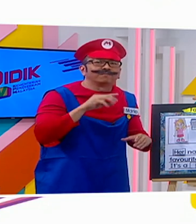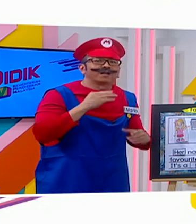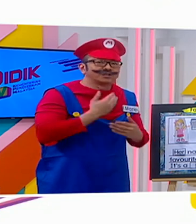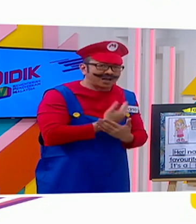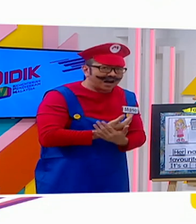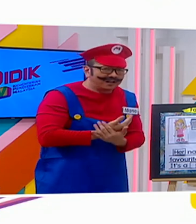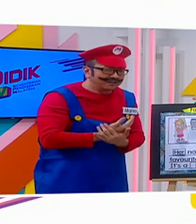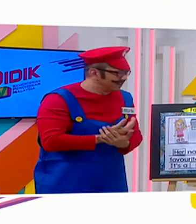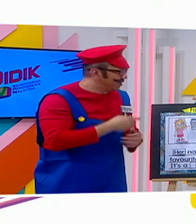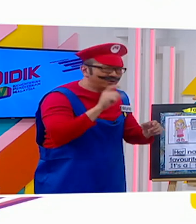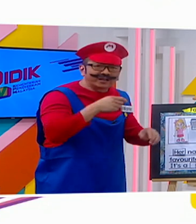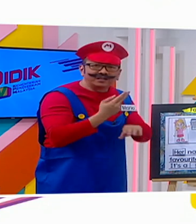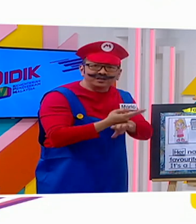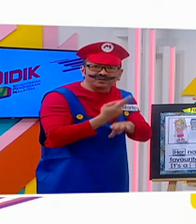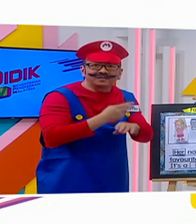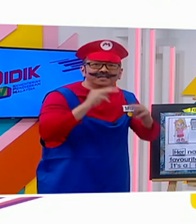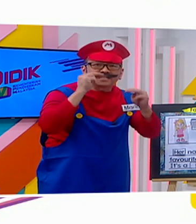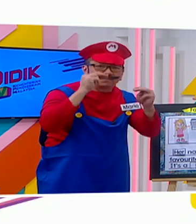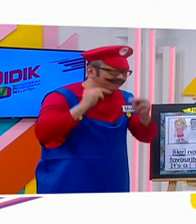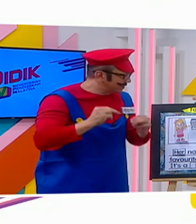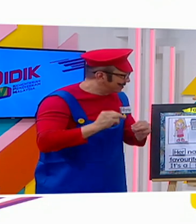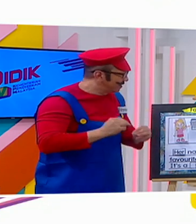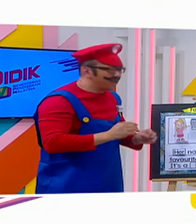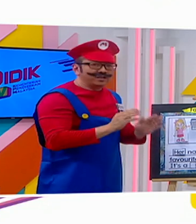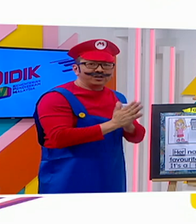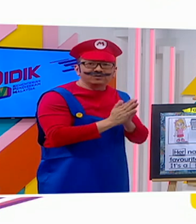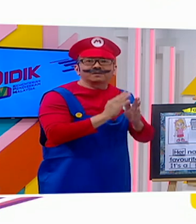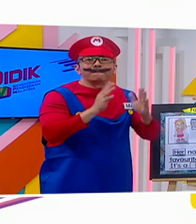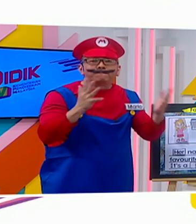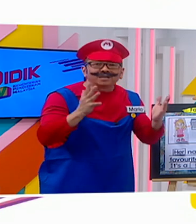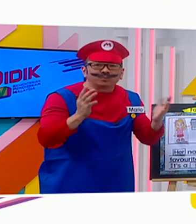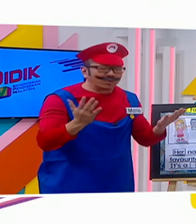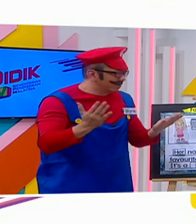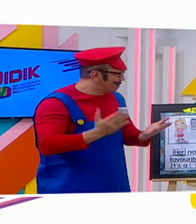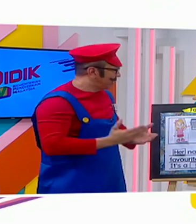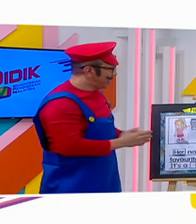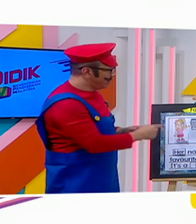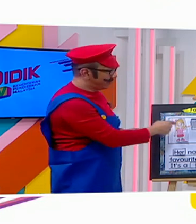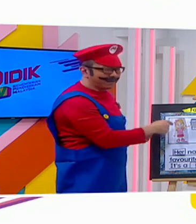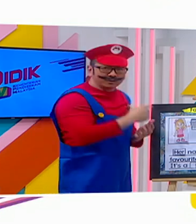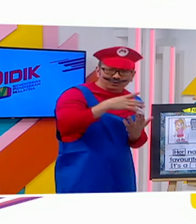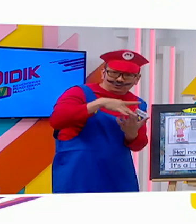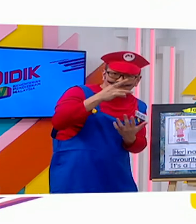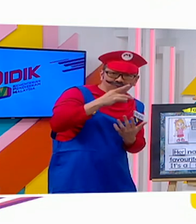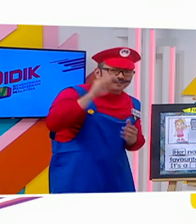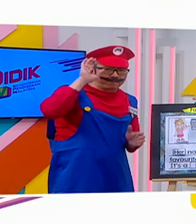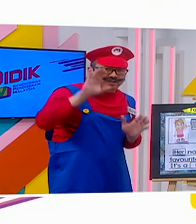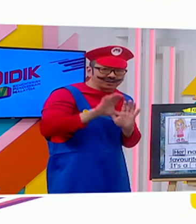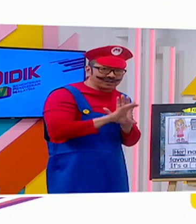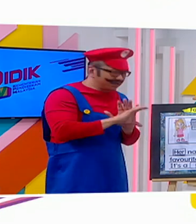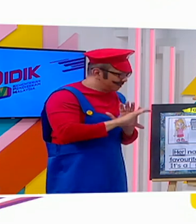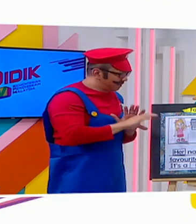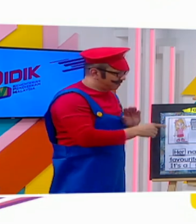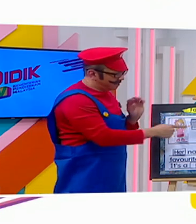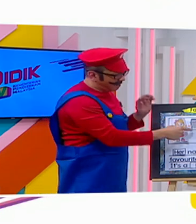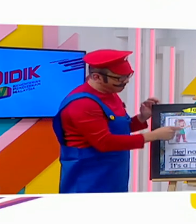deaf child, you can use this method. Use big book. Okay, you can choose the